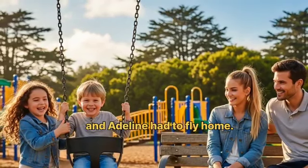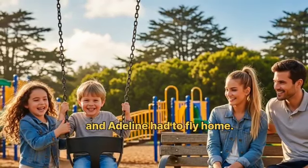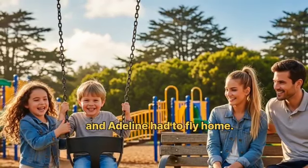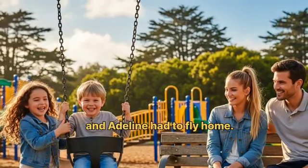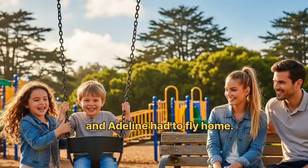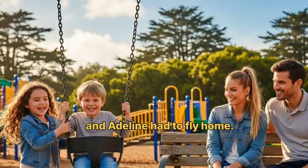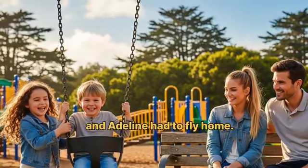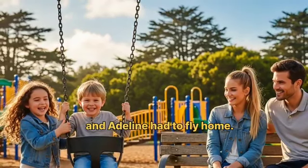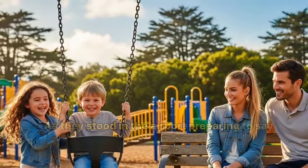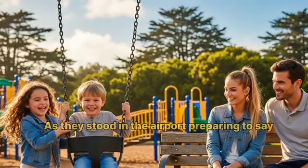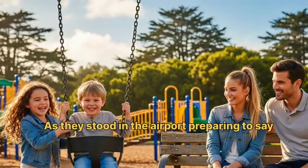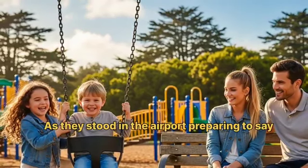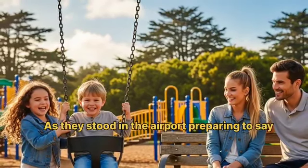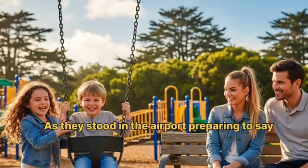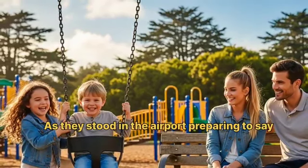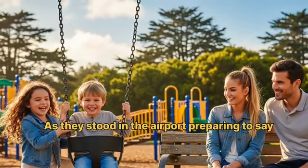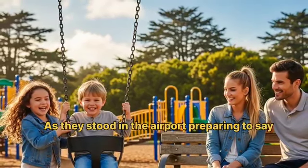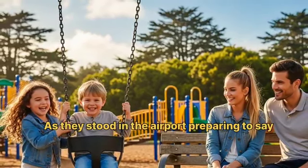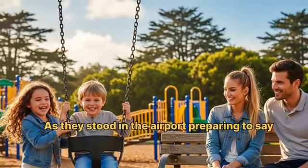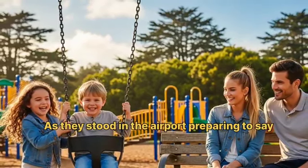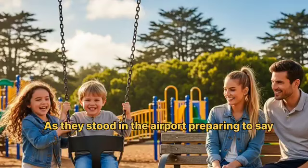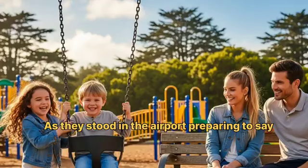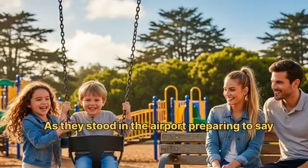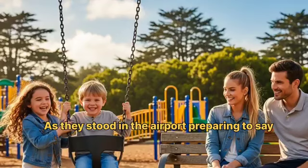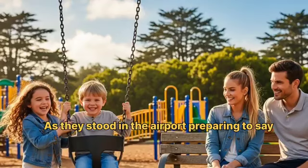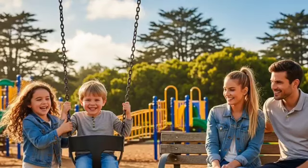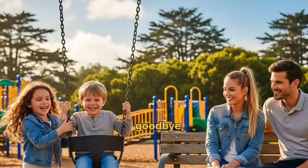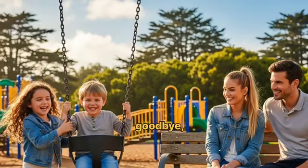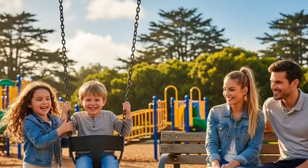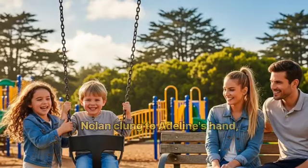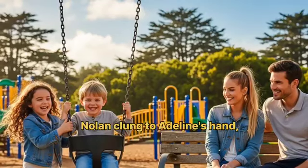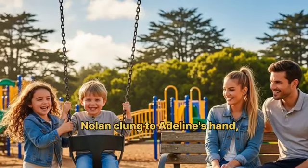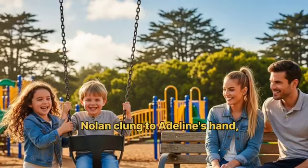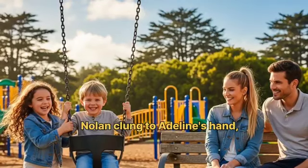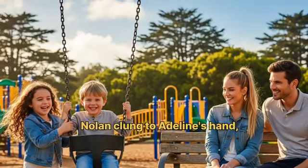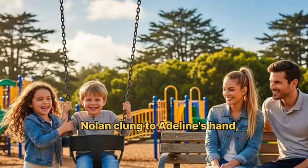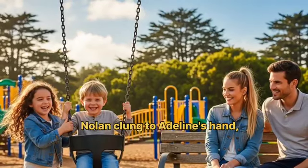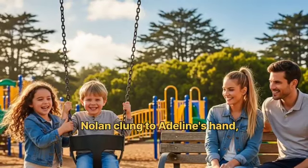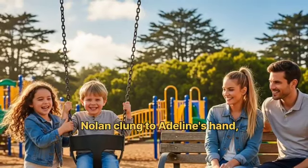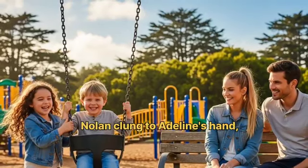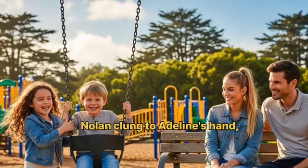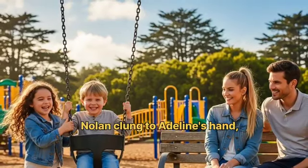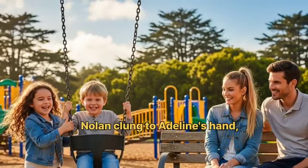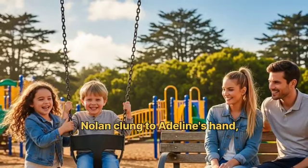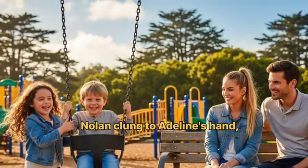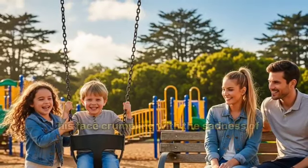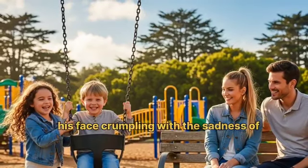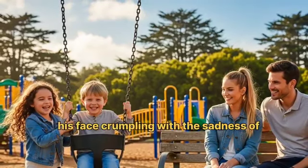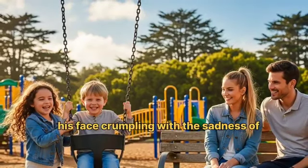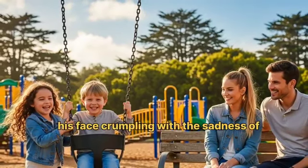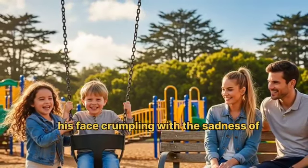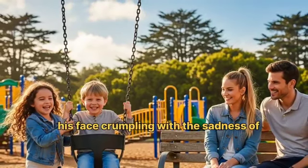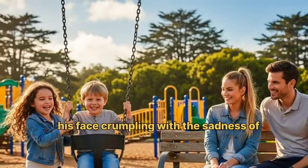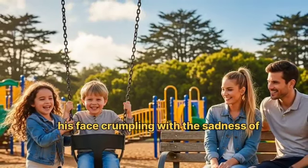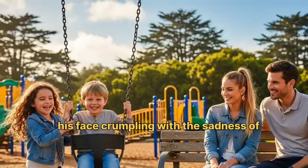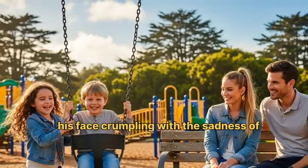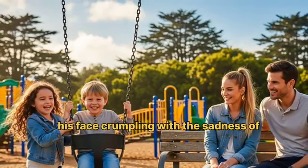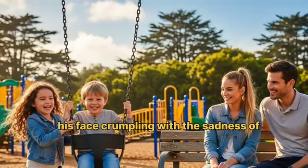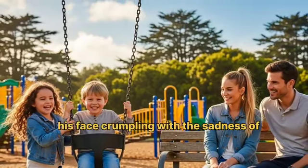home. As they stood in the airport preparing to say goodbye, Nolan clung to Adeline's hand, his face crumpling with the sadness